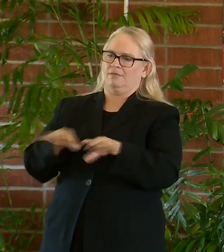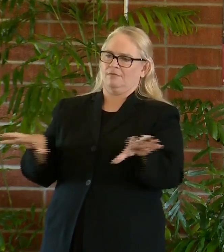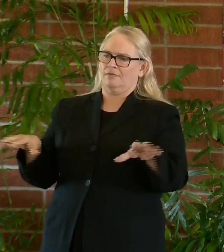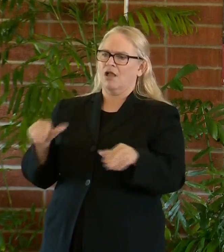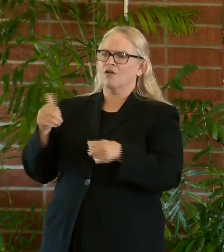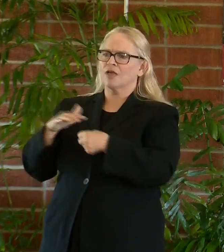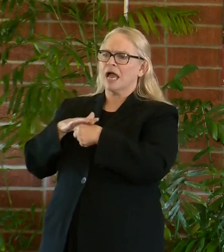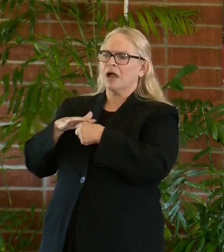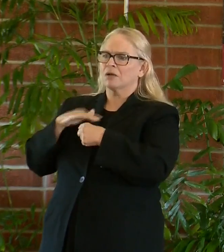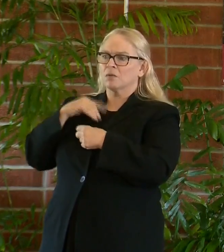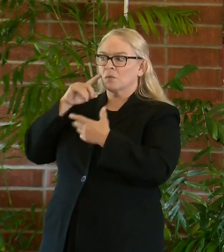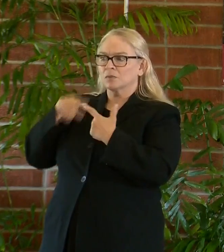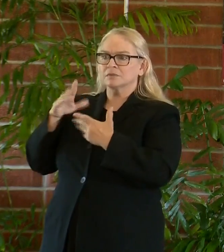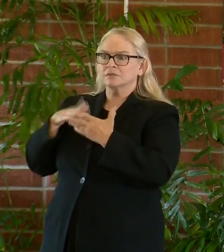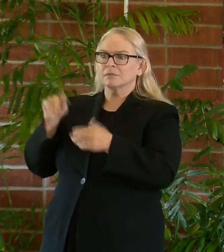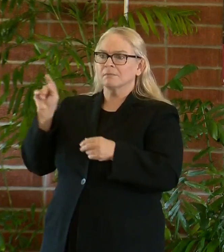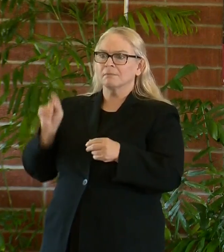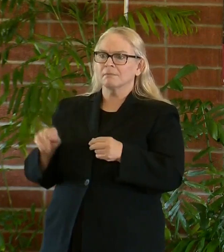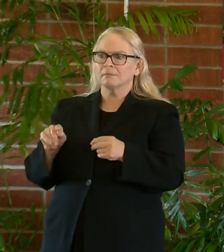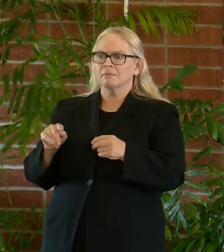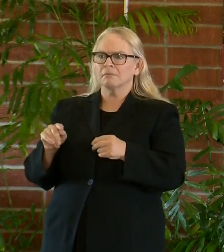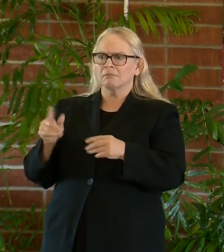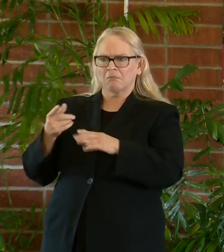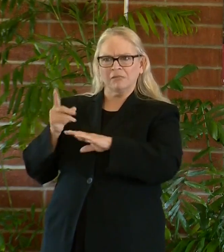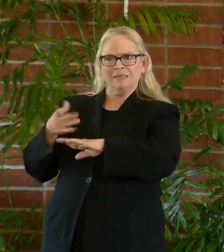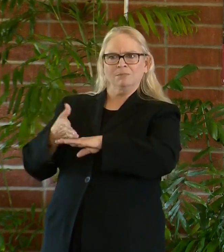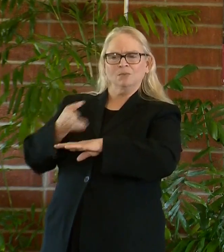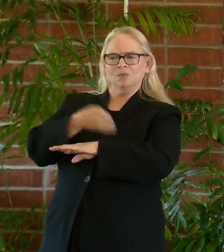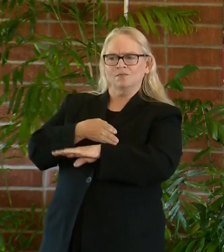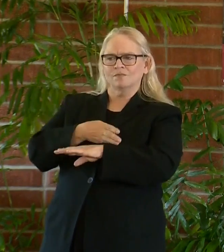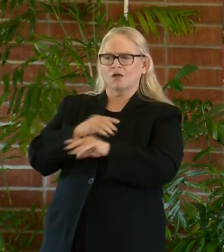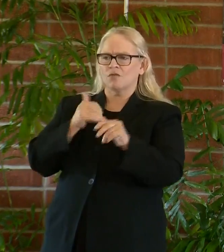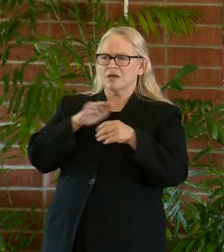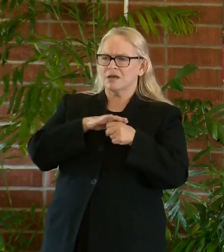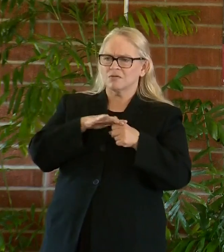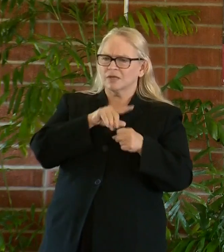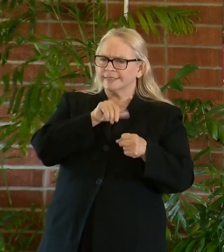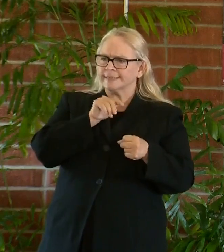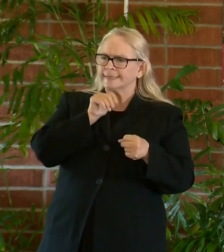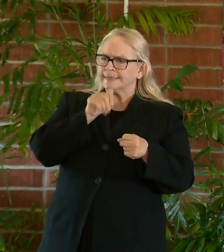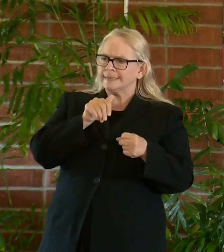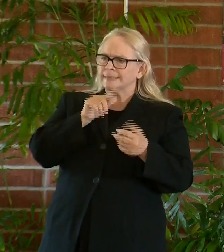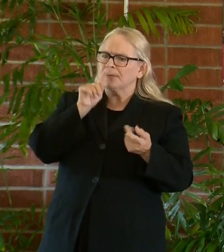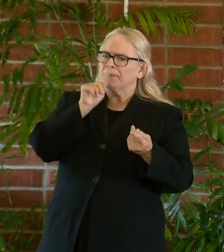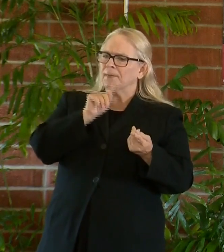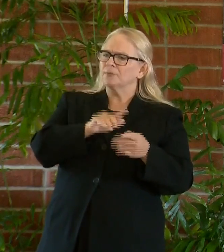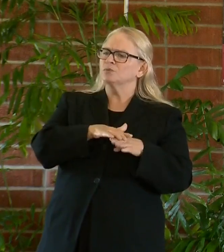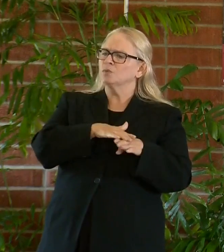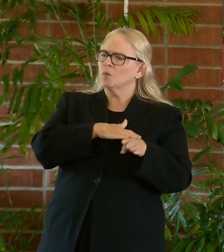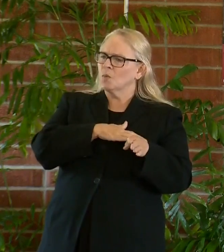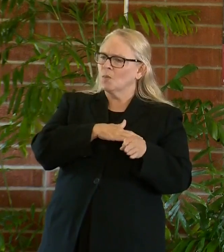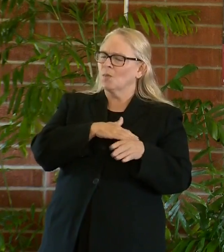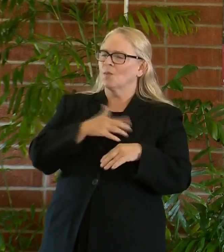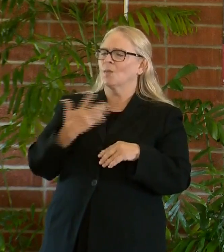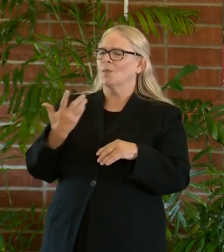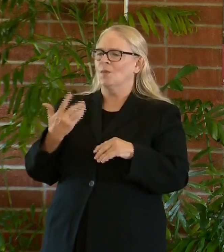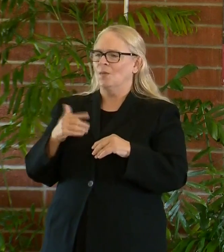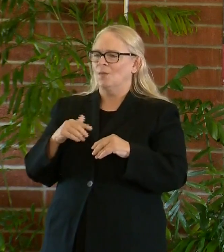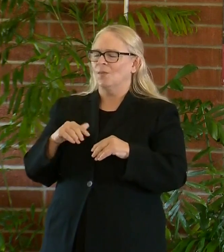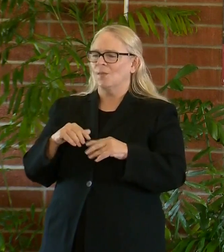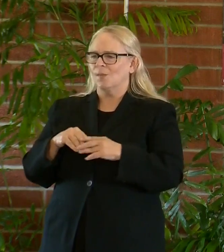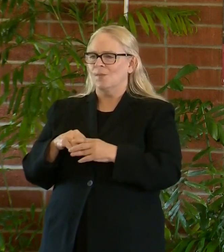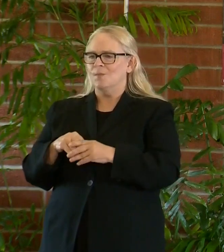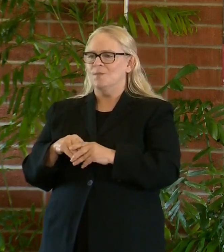as it relates to the rate of growth beginning to diminish on hospitalizations and ICUs. But that, again, does not tell the